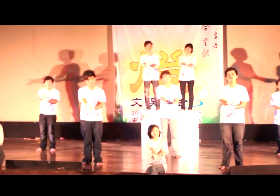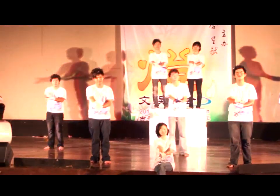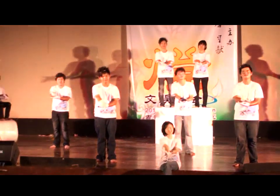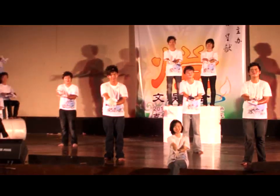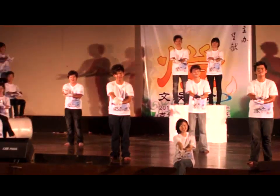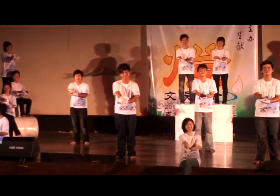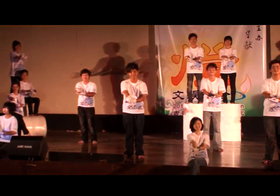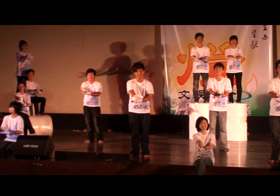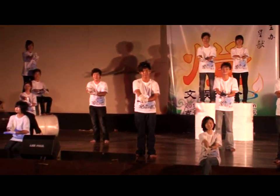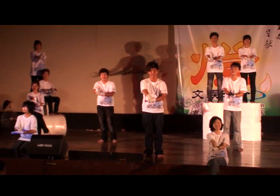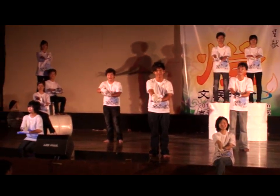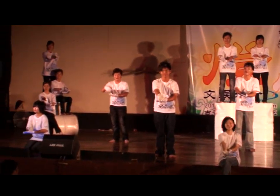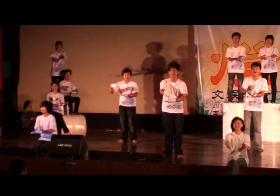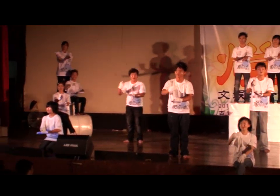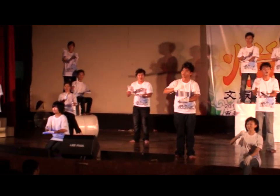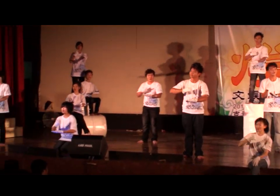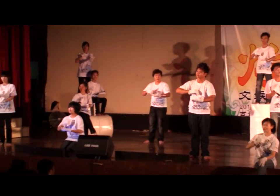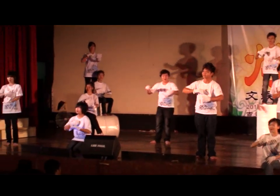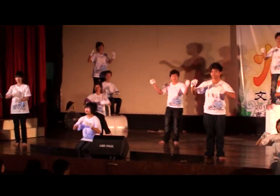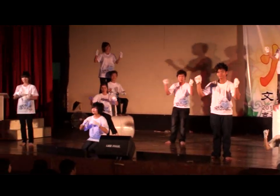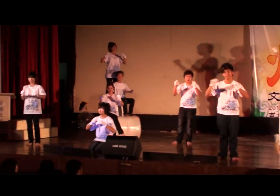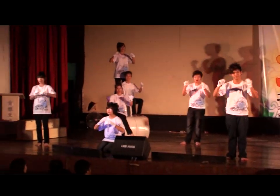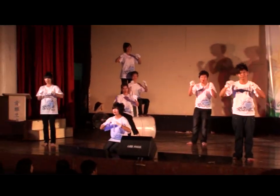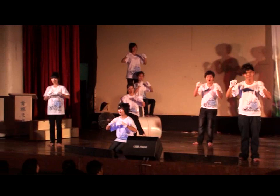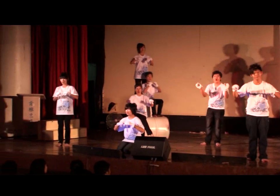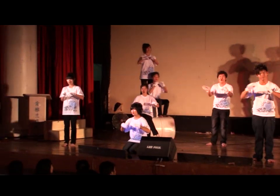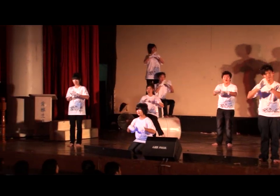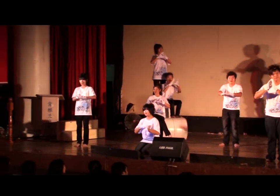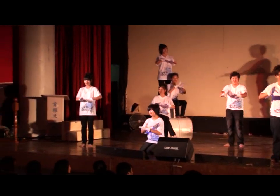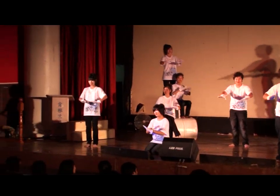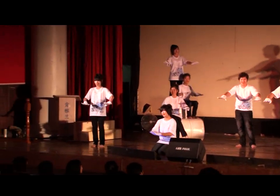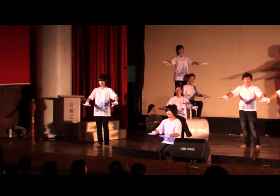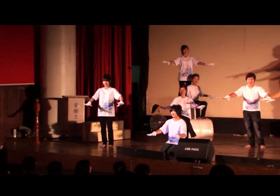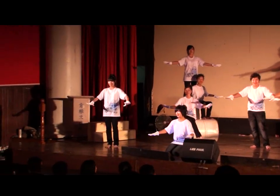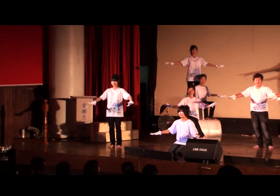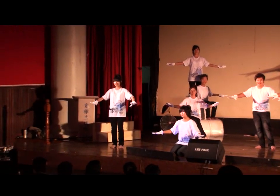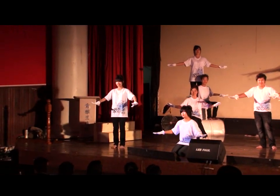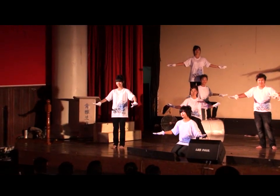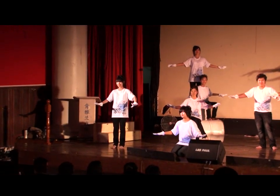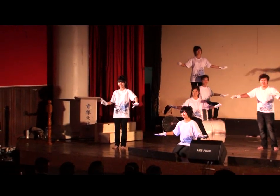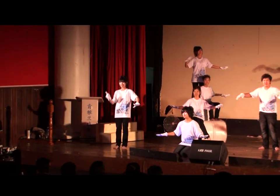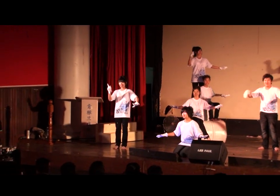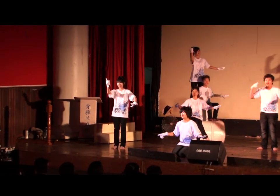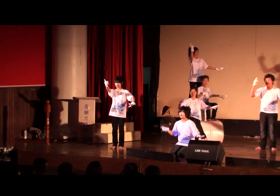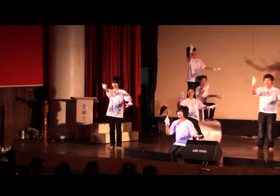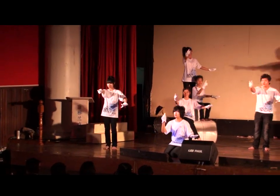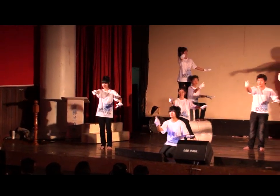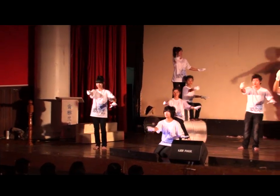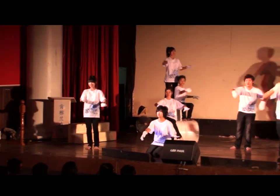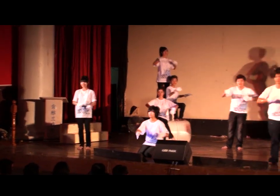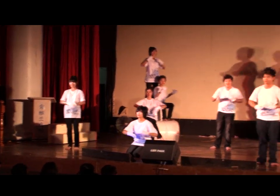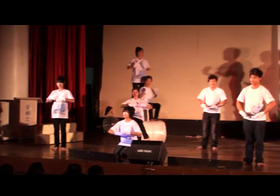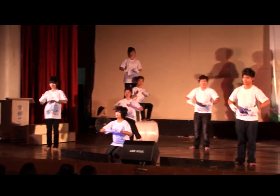that I wrote to you I miss you